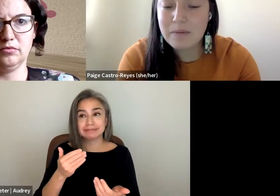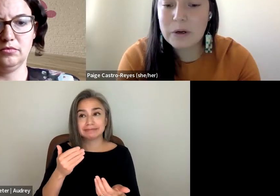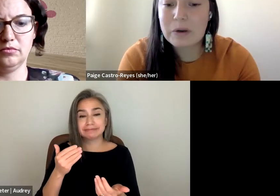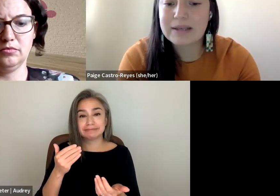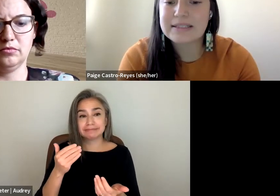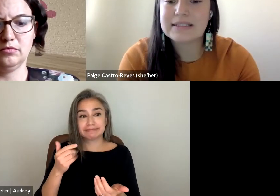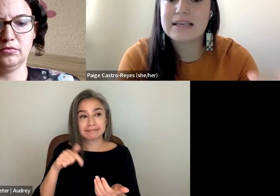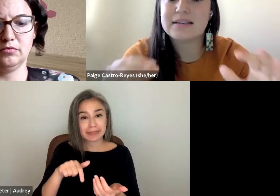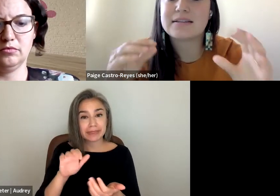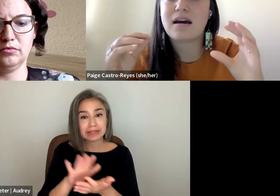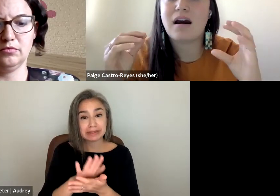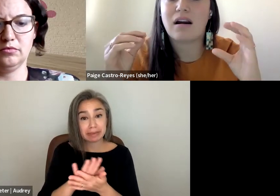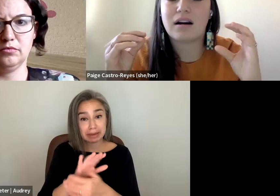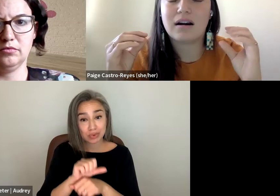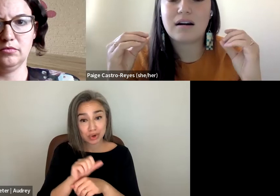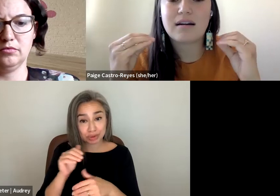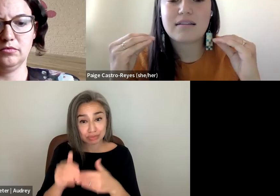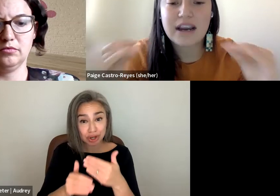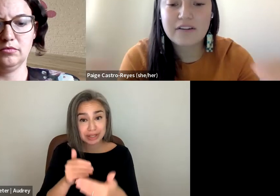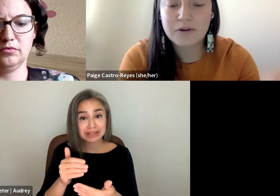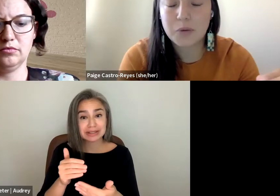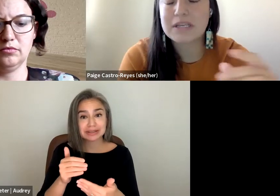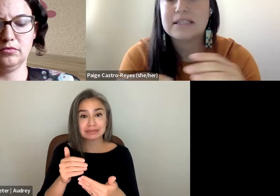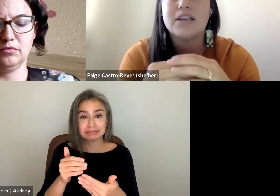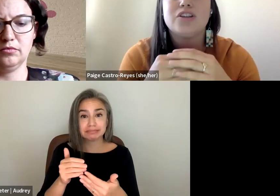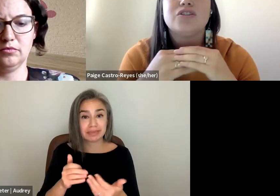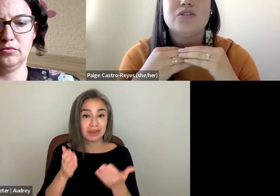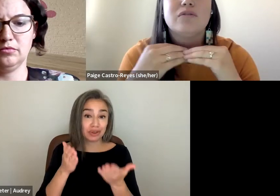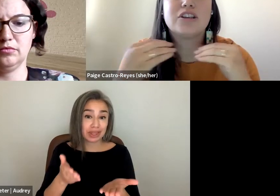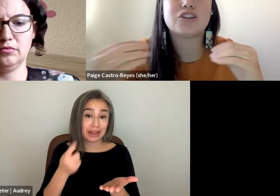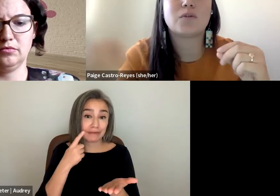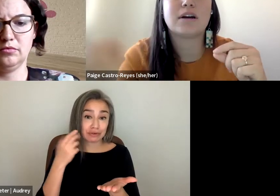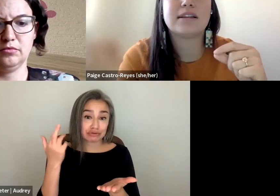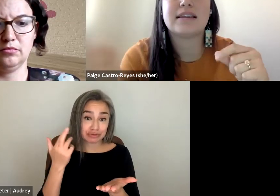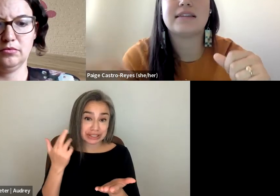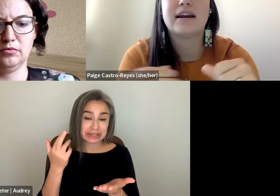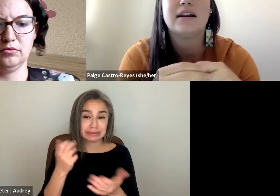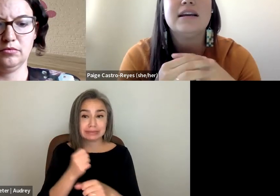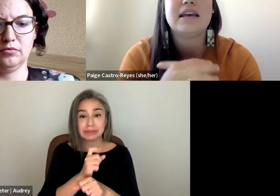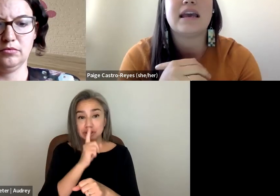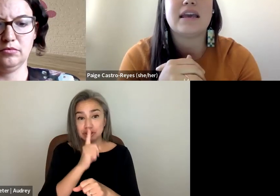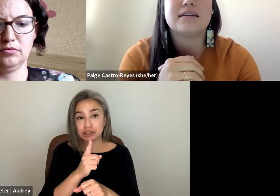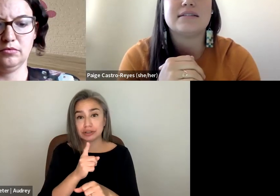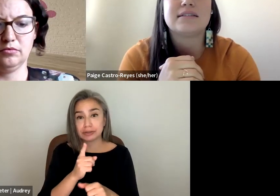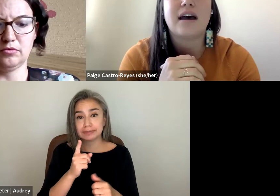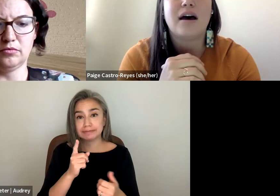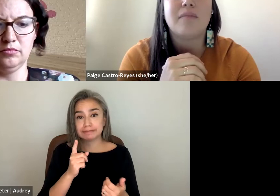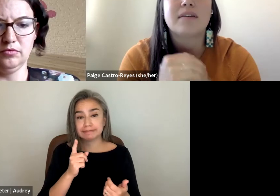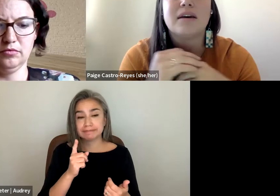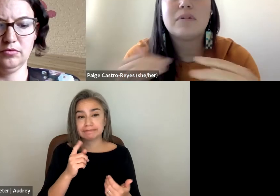these paperwork processes are there for a reason, to ensure that there